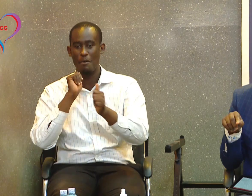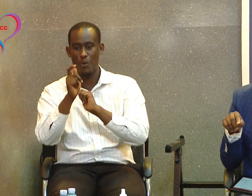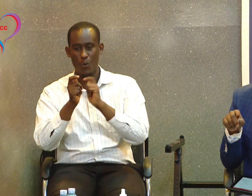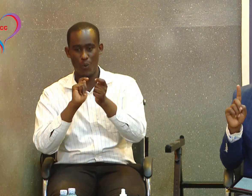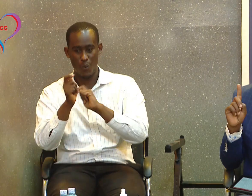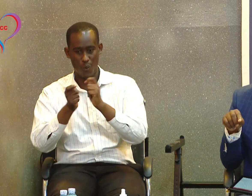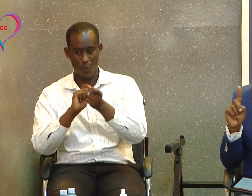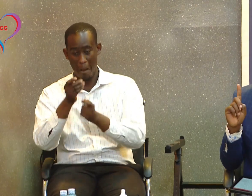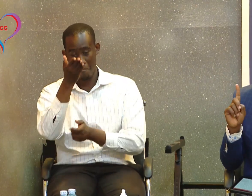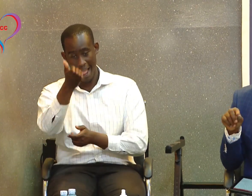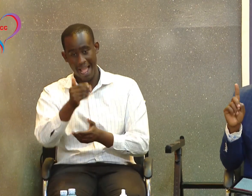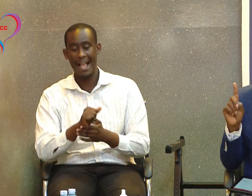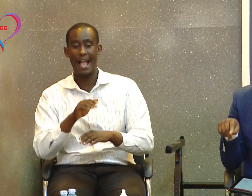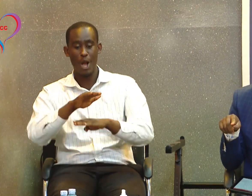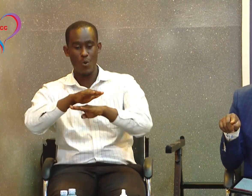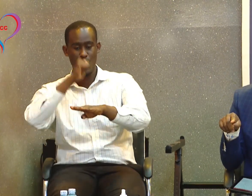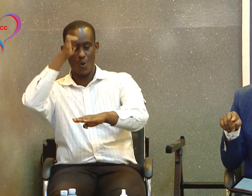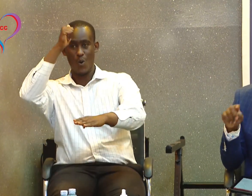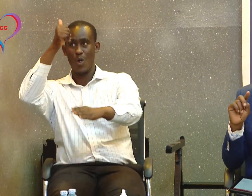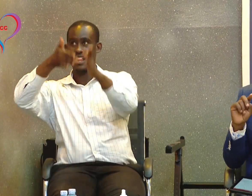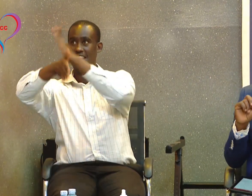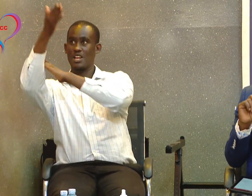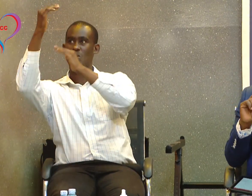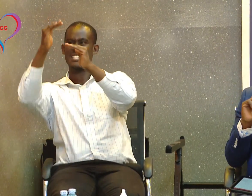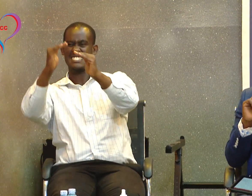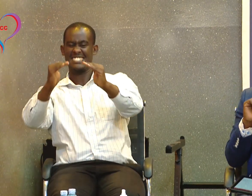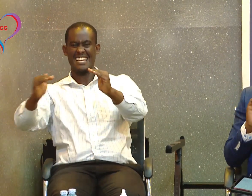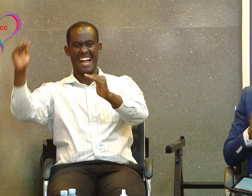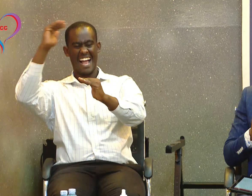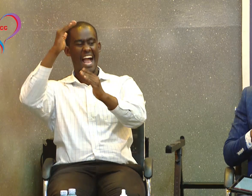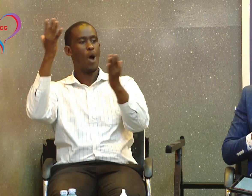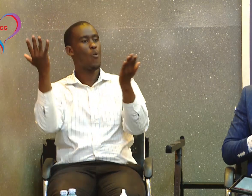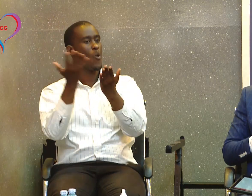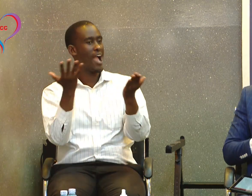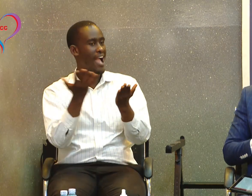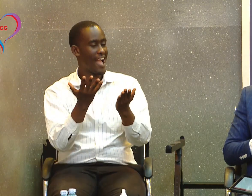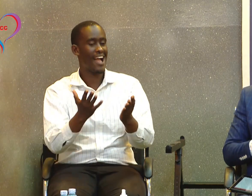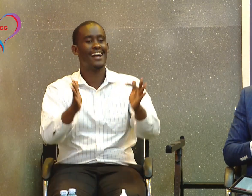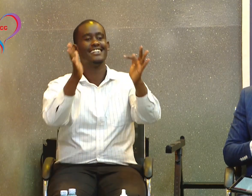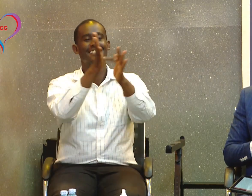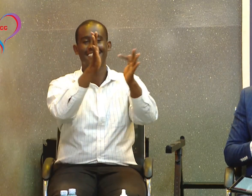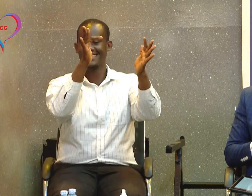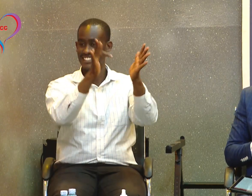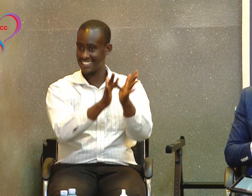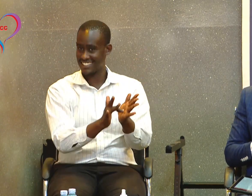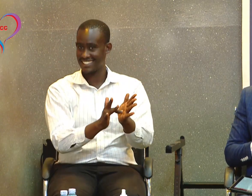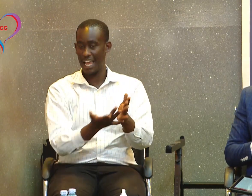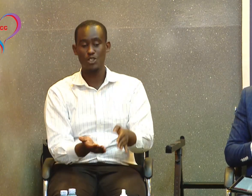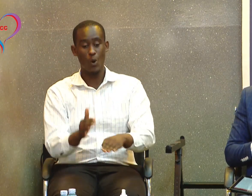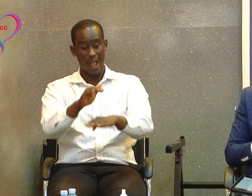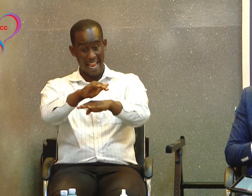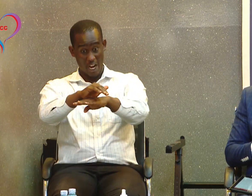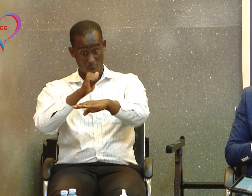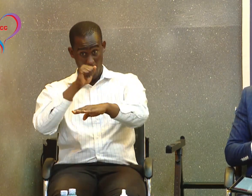Katonda okwa waggulu mu Kristo Yesu. So with this kind of call, kakati